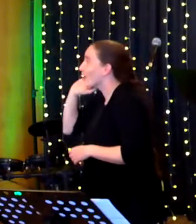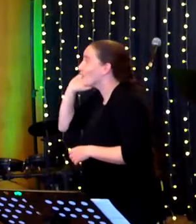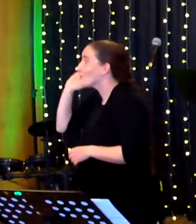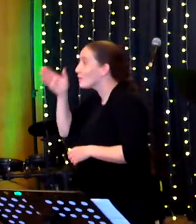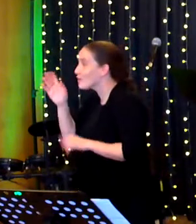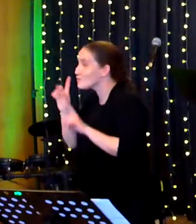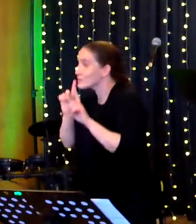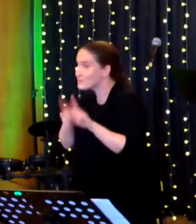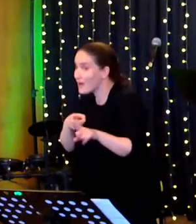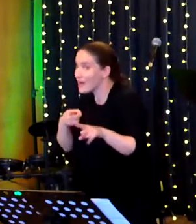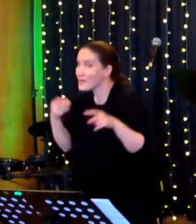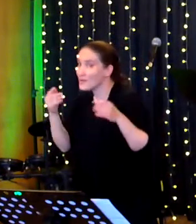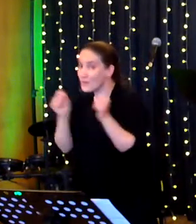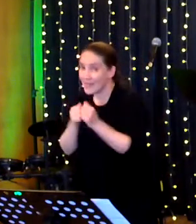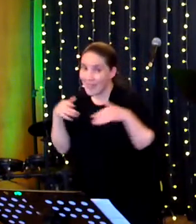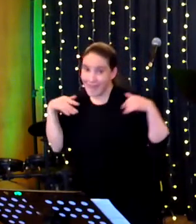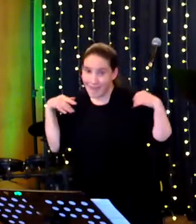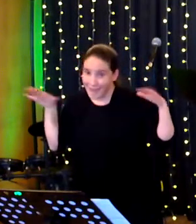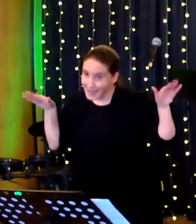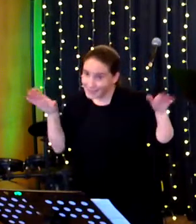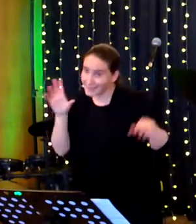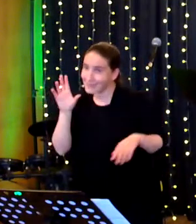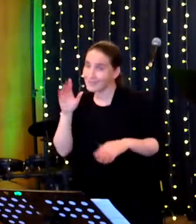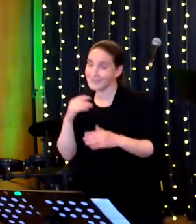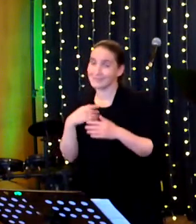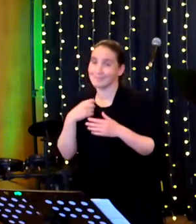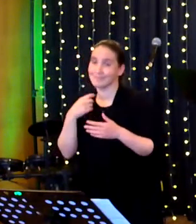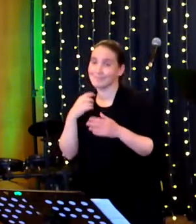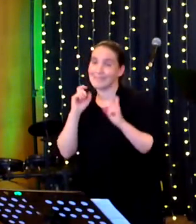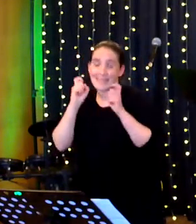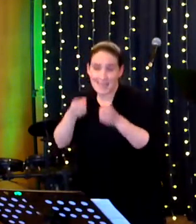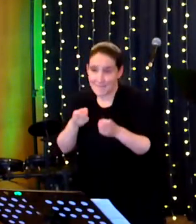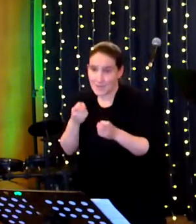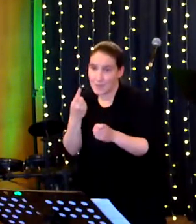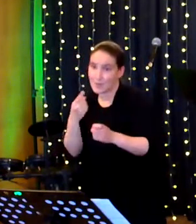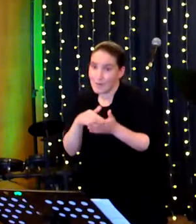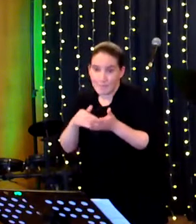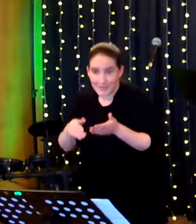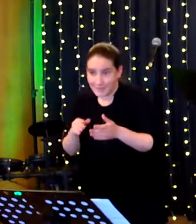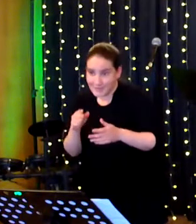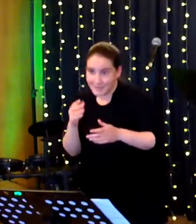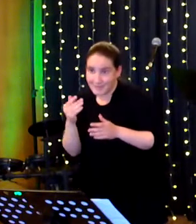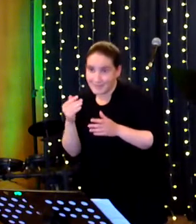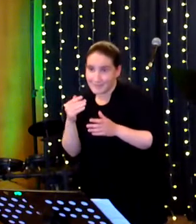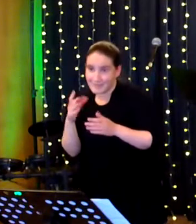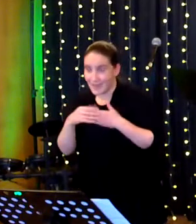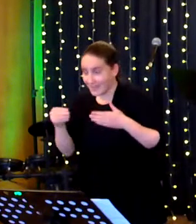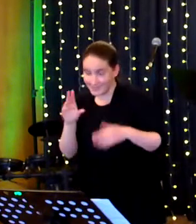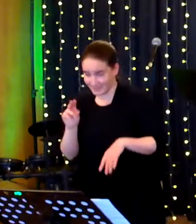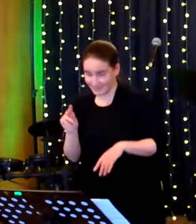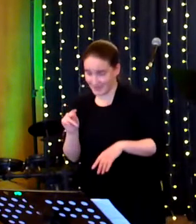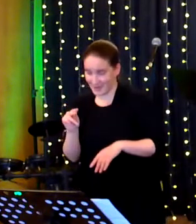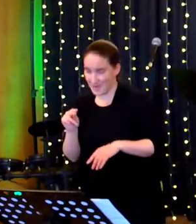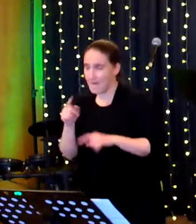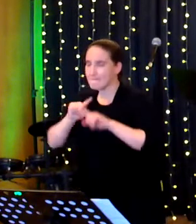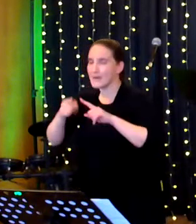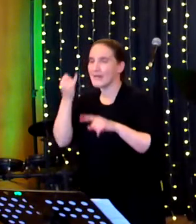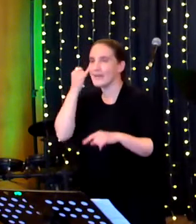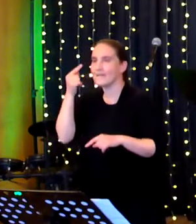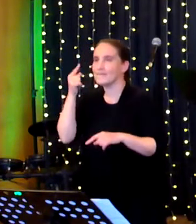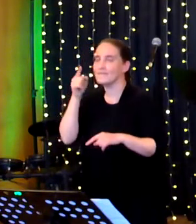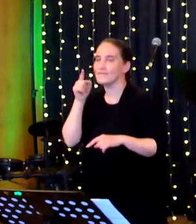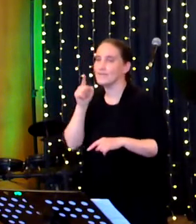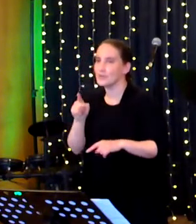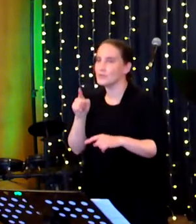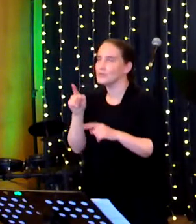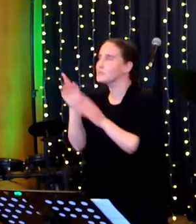it? But if you're praying for his provision, if you're praying for, "God, give me this day my